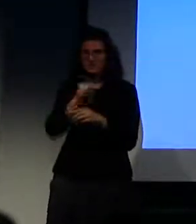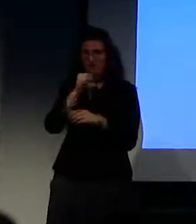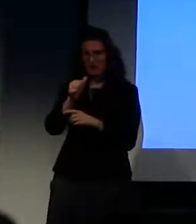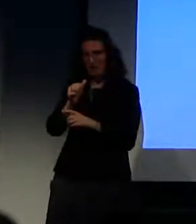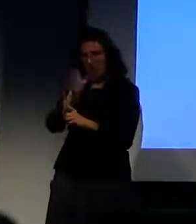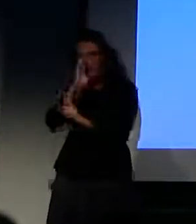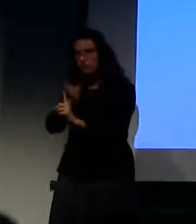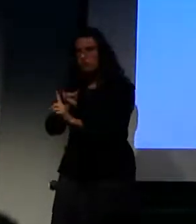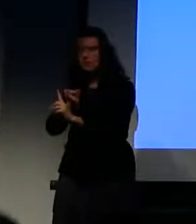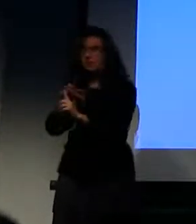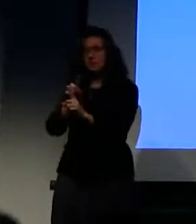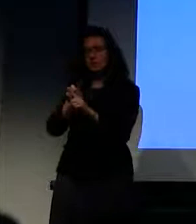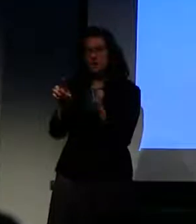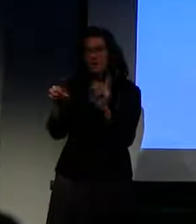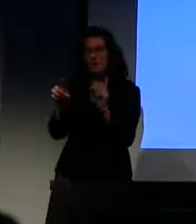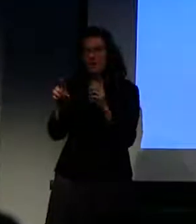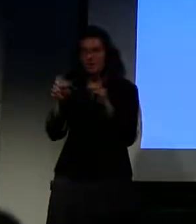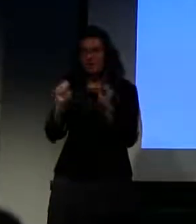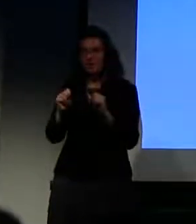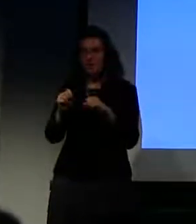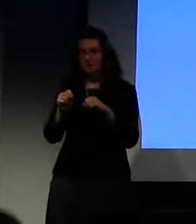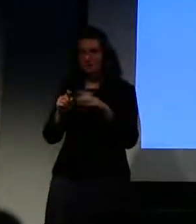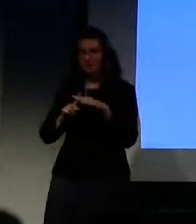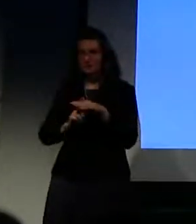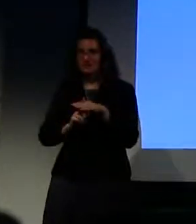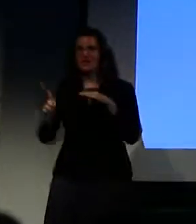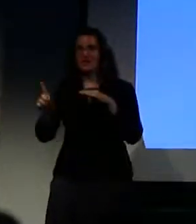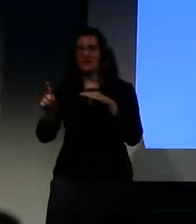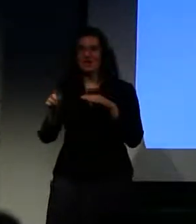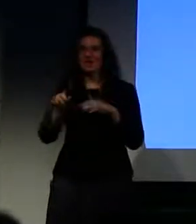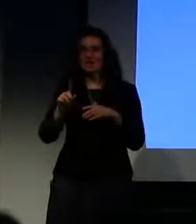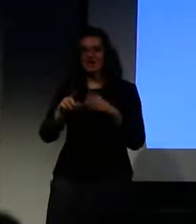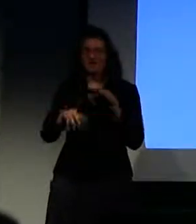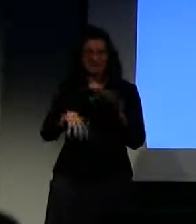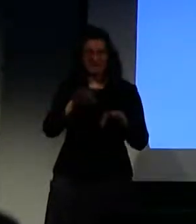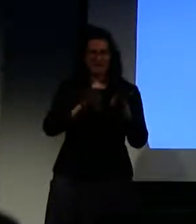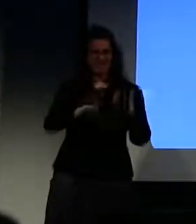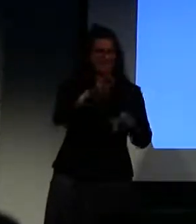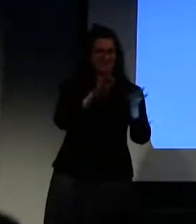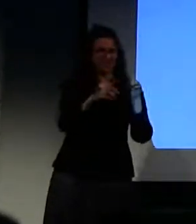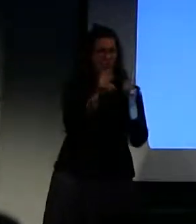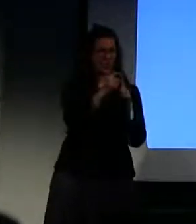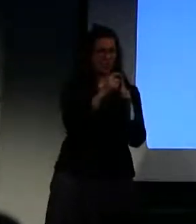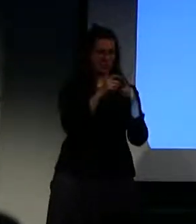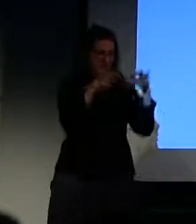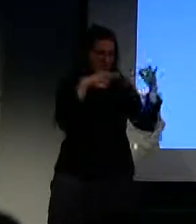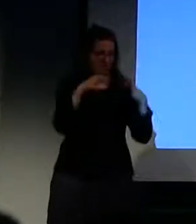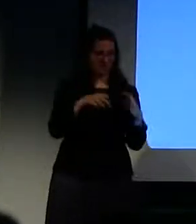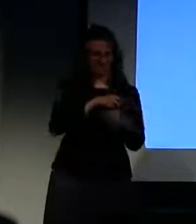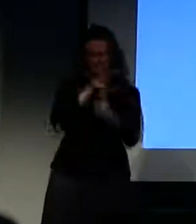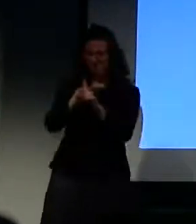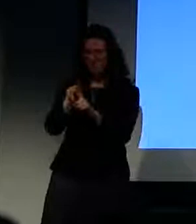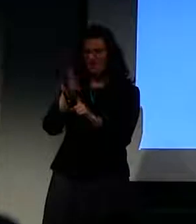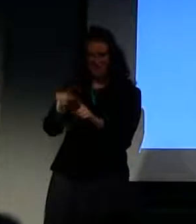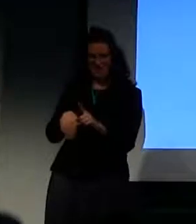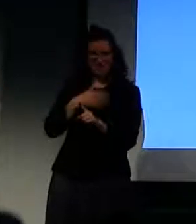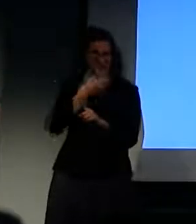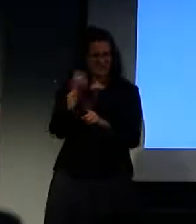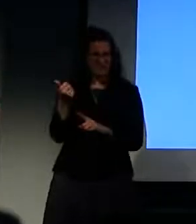that really explain the essence of a situation in a way that makes more sense than the situation